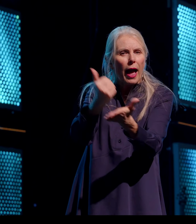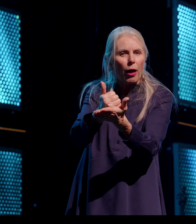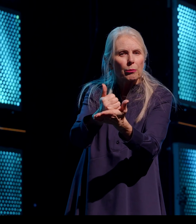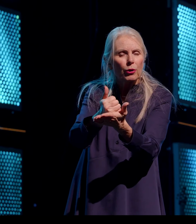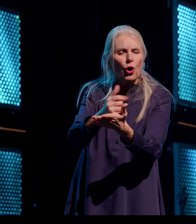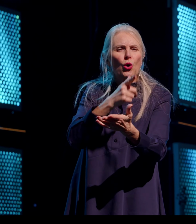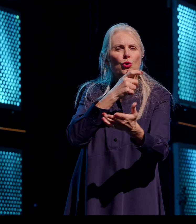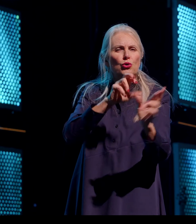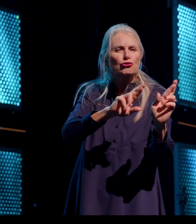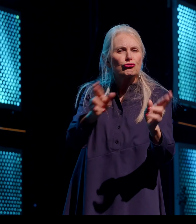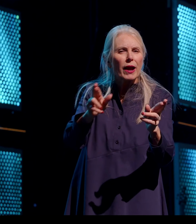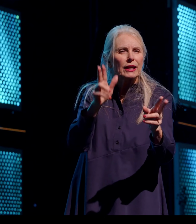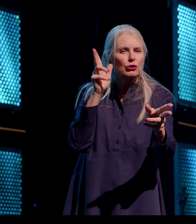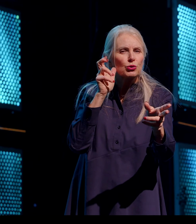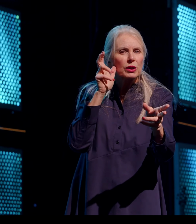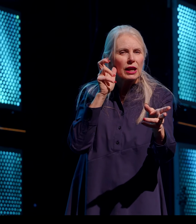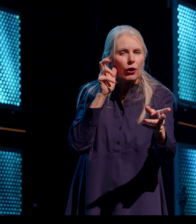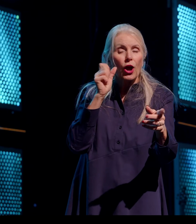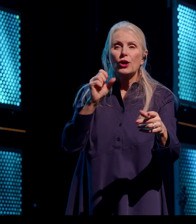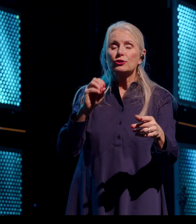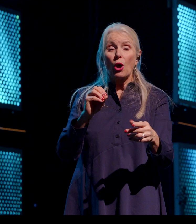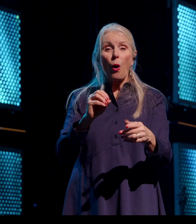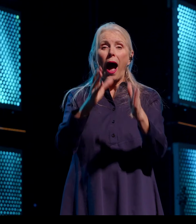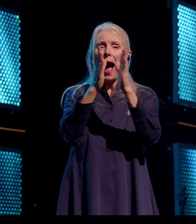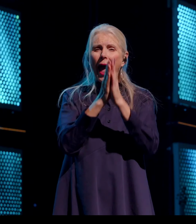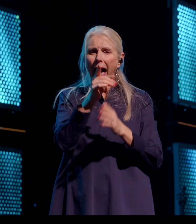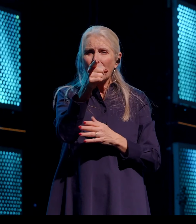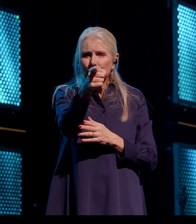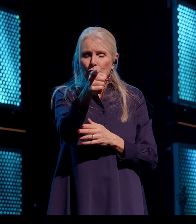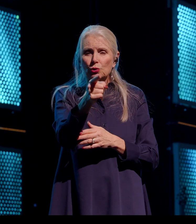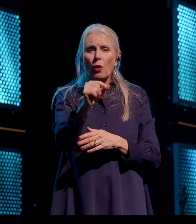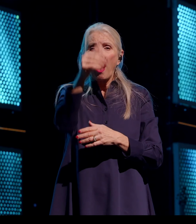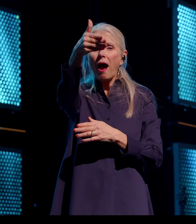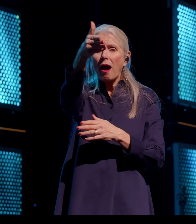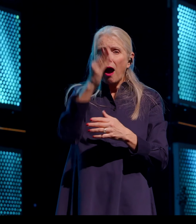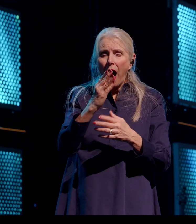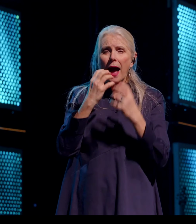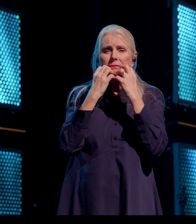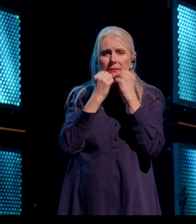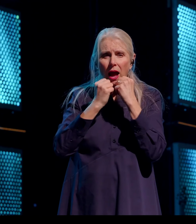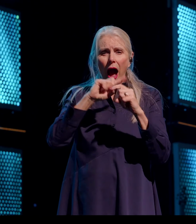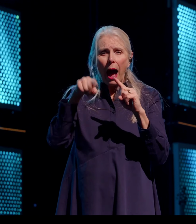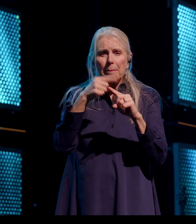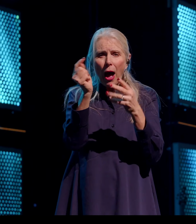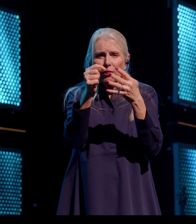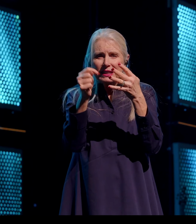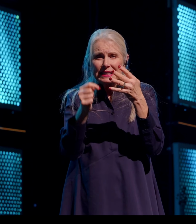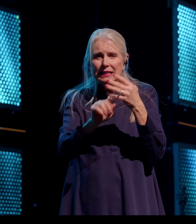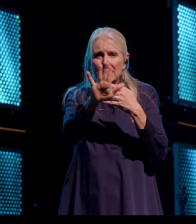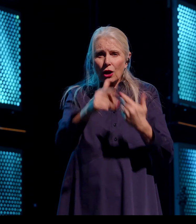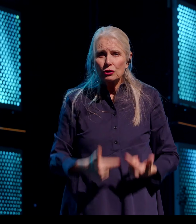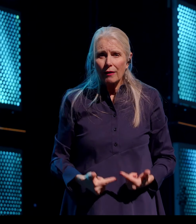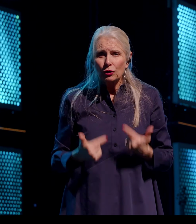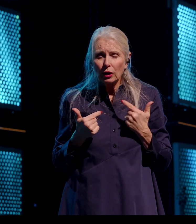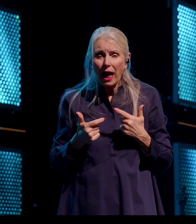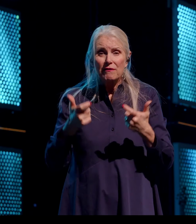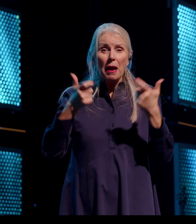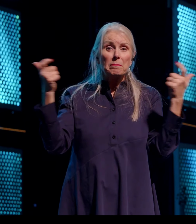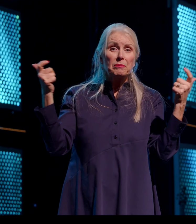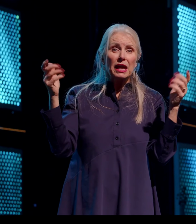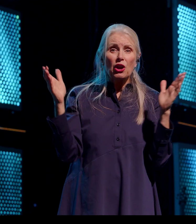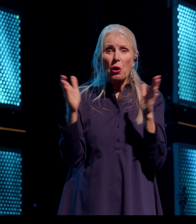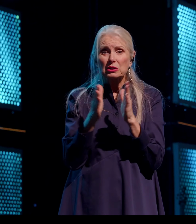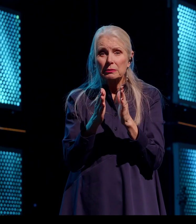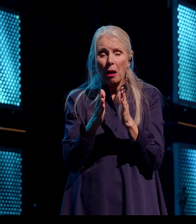are the types of things. Now, I asked you, is God involved in the biggest details of your life? You said, yes. Is he involved in the smallest details of your life? Is